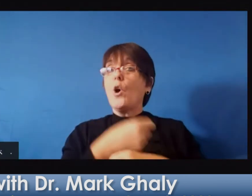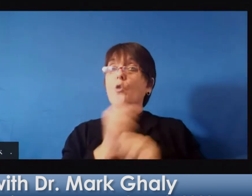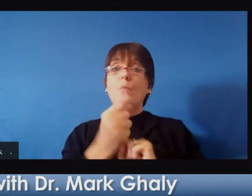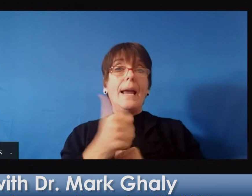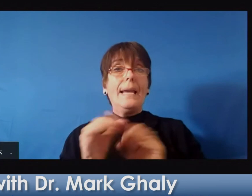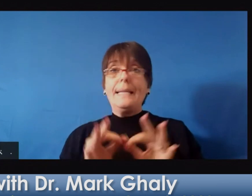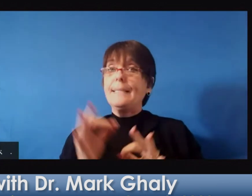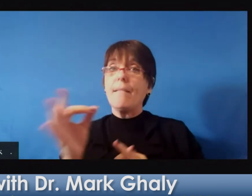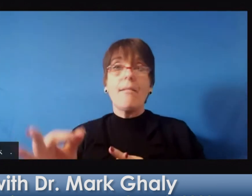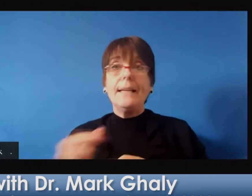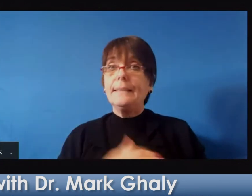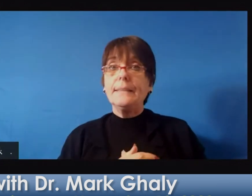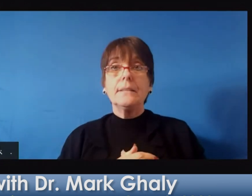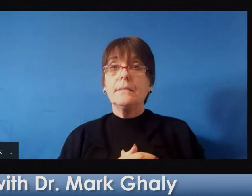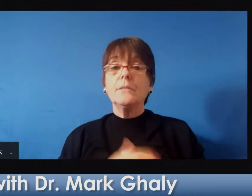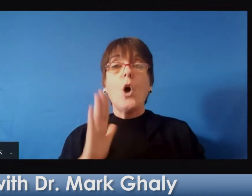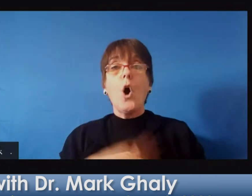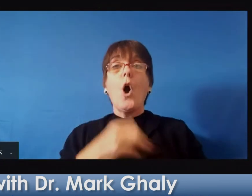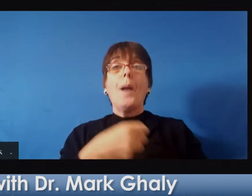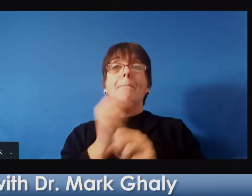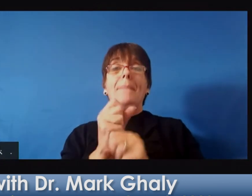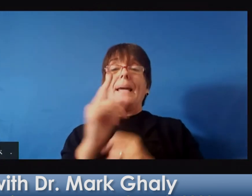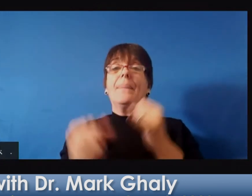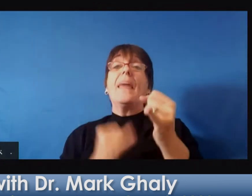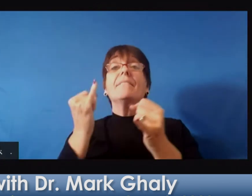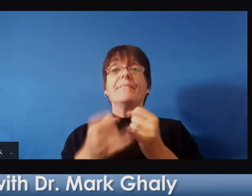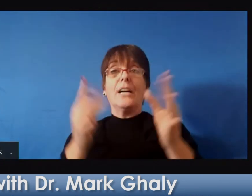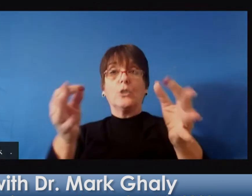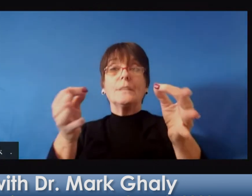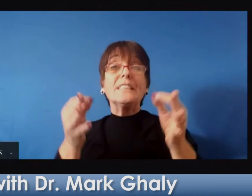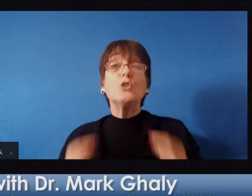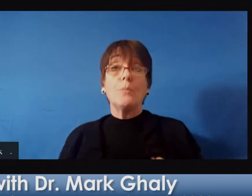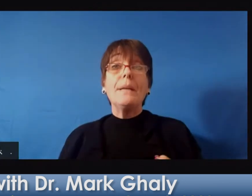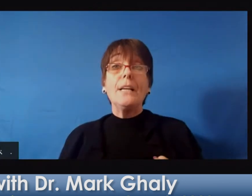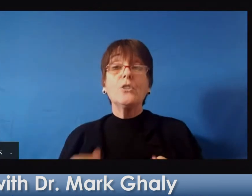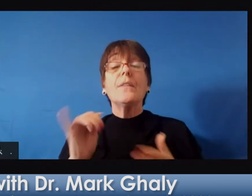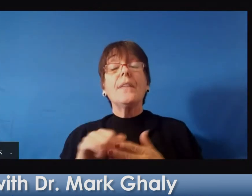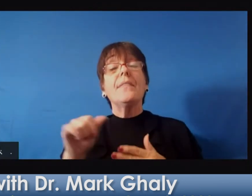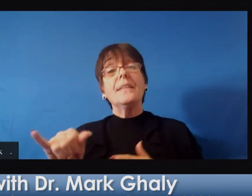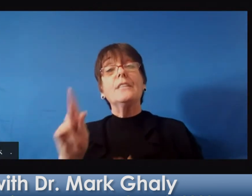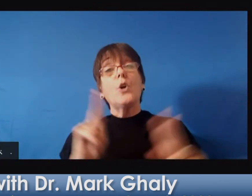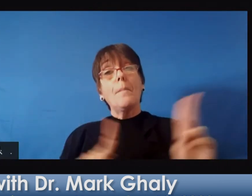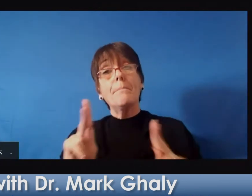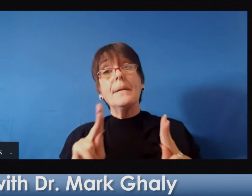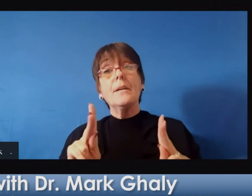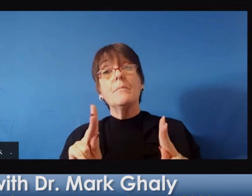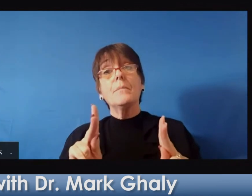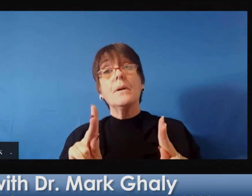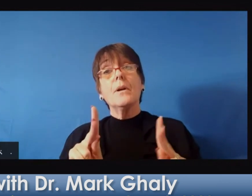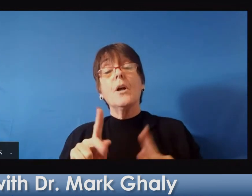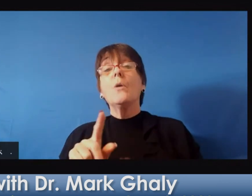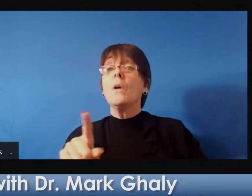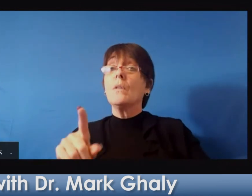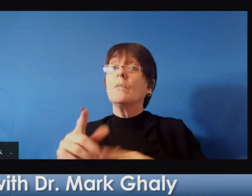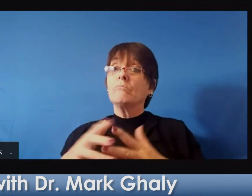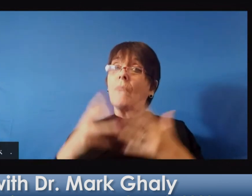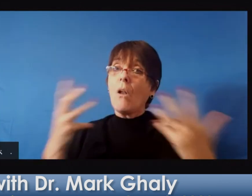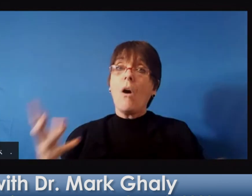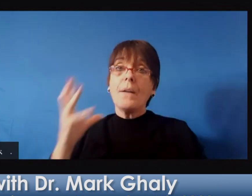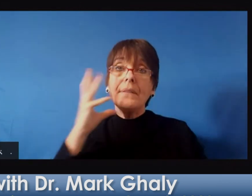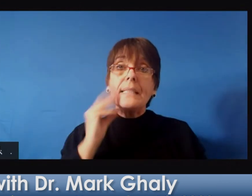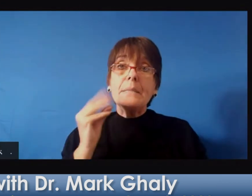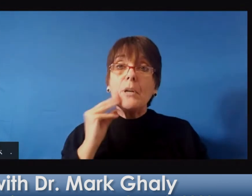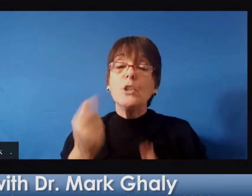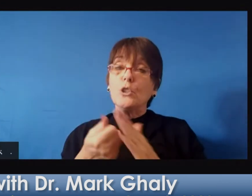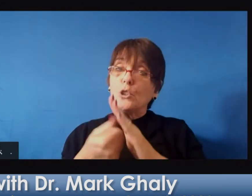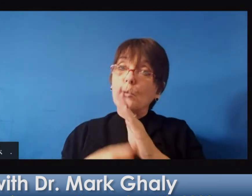delays on making that final determination, that these are individuals with long experience in reviewing this